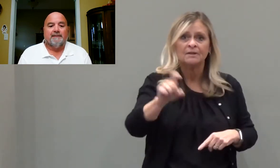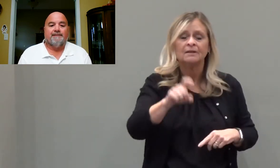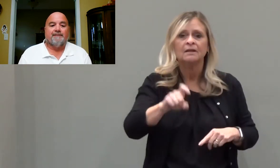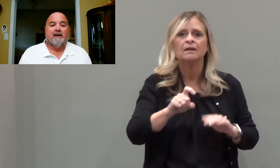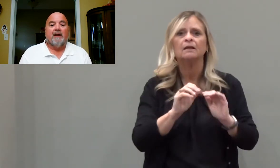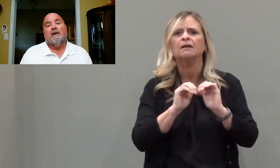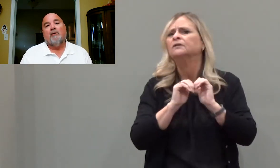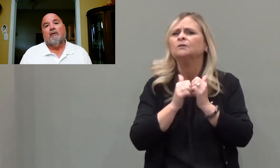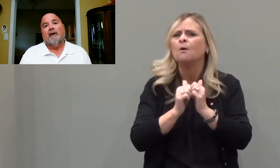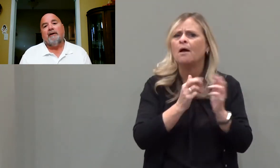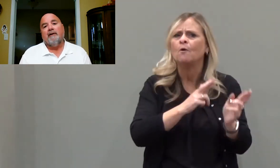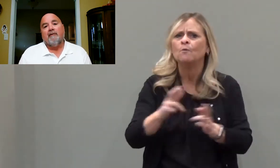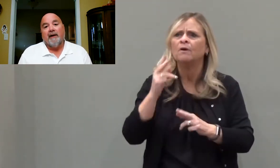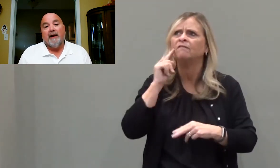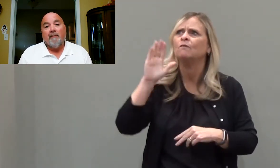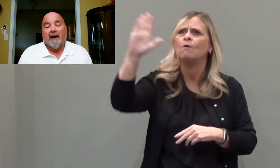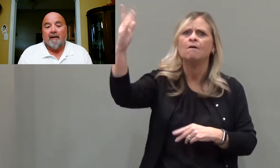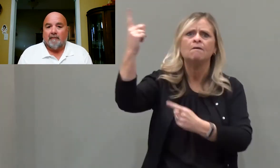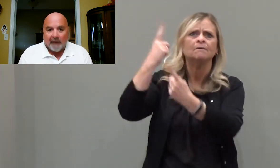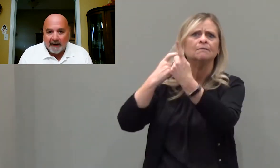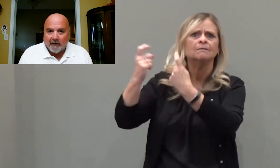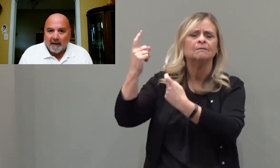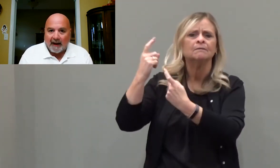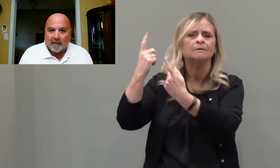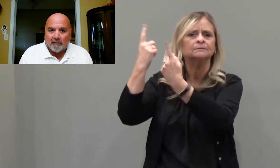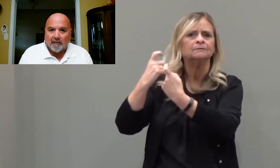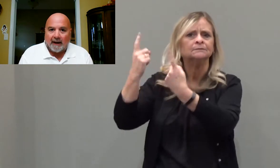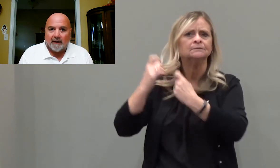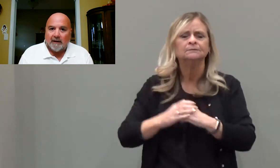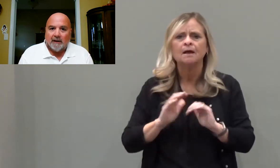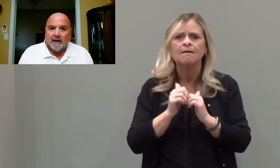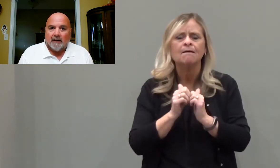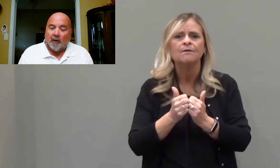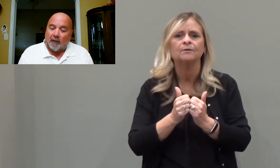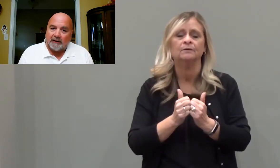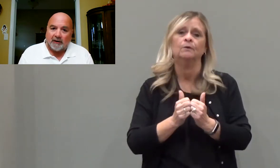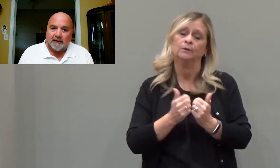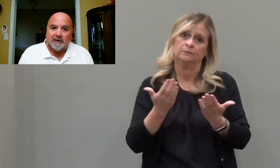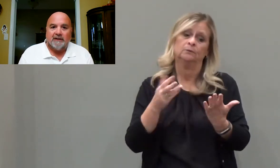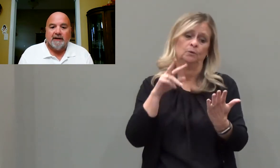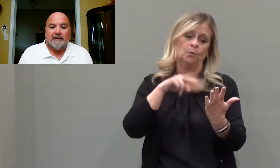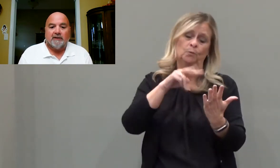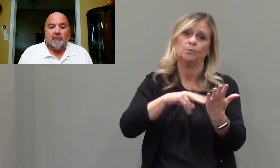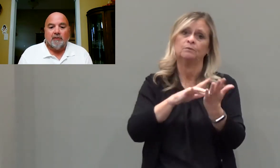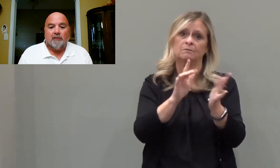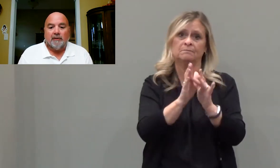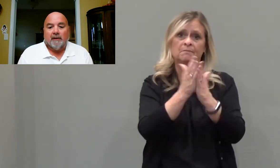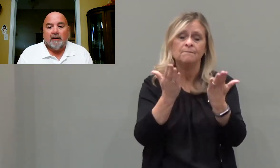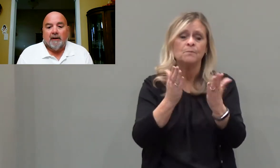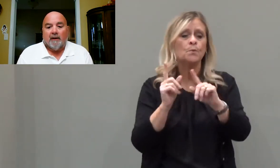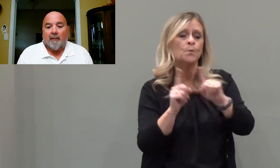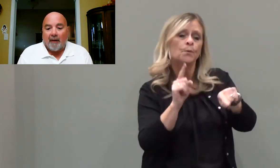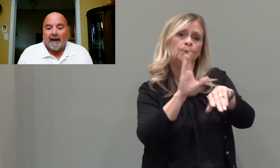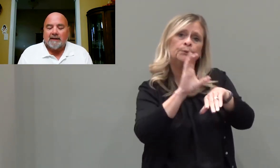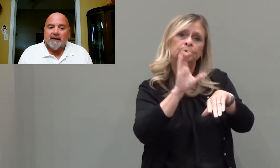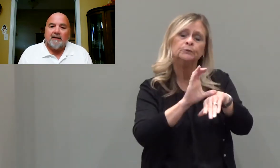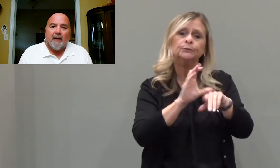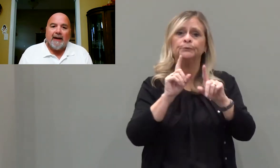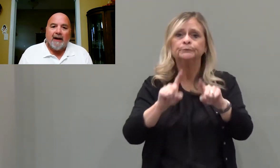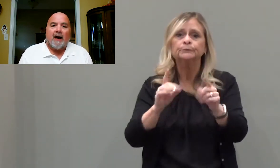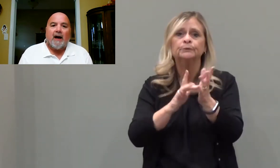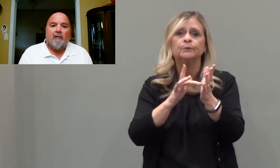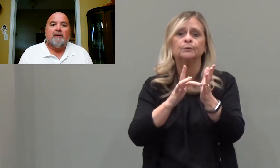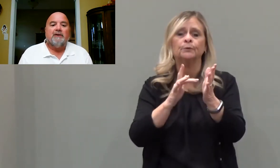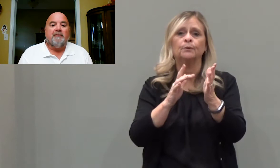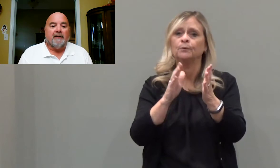test? Well, you get ready by reading your Bible, by going to church and Sunday school, and by practicing the